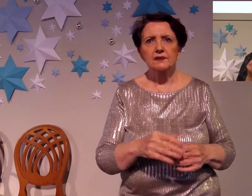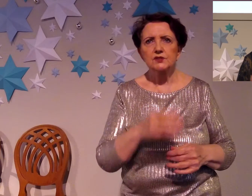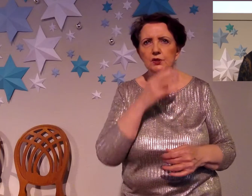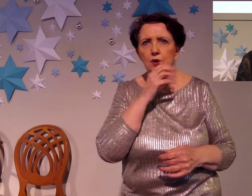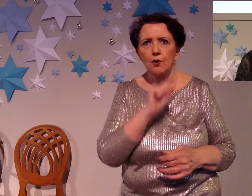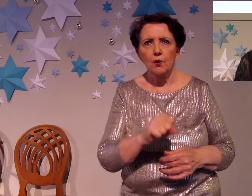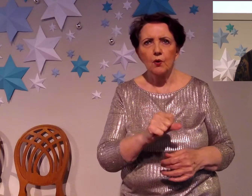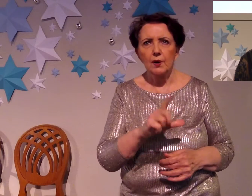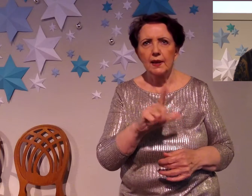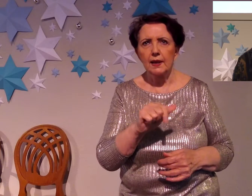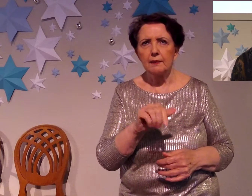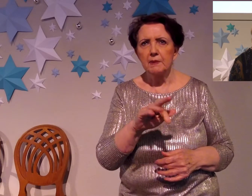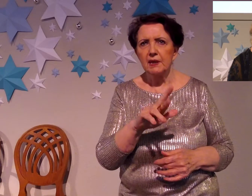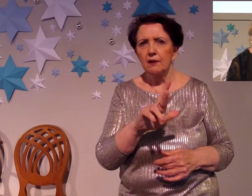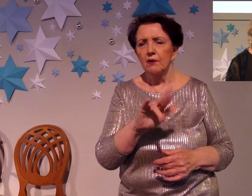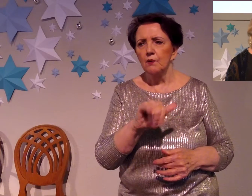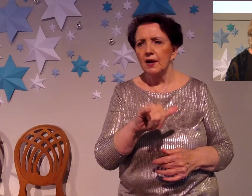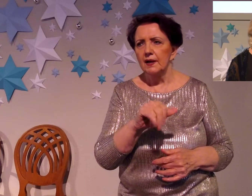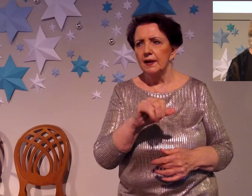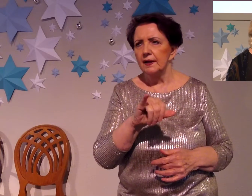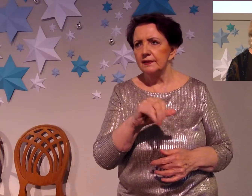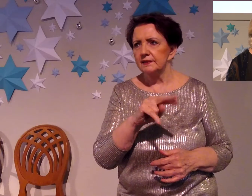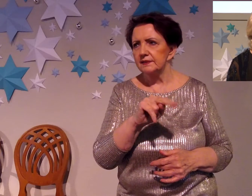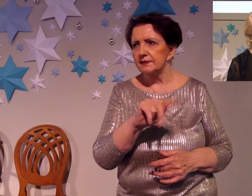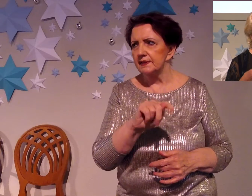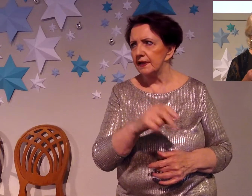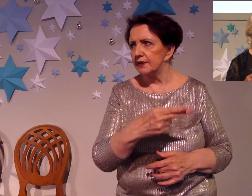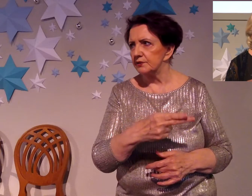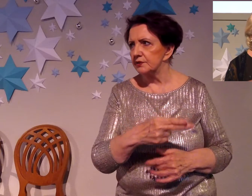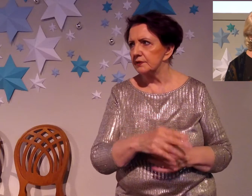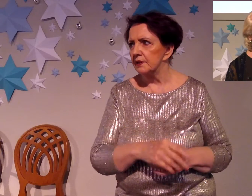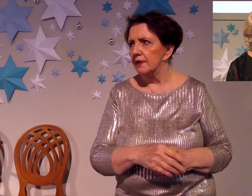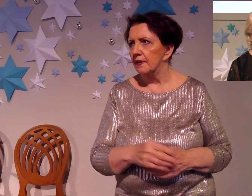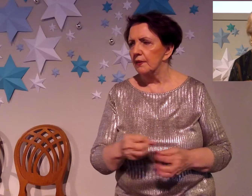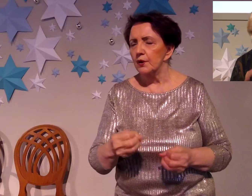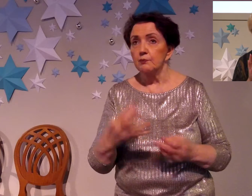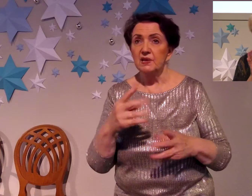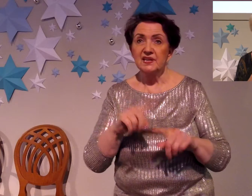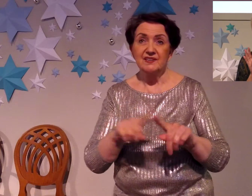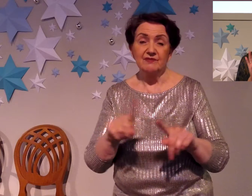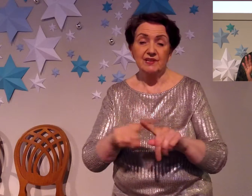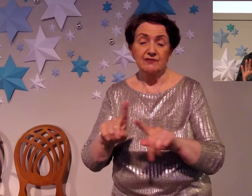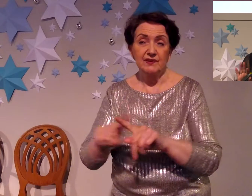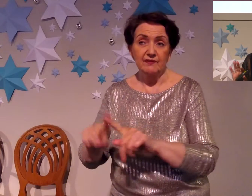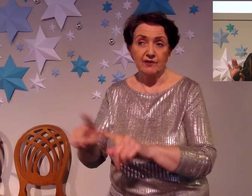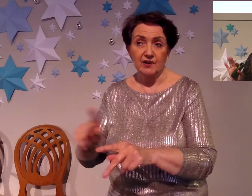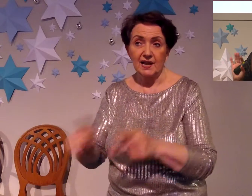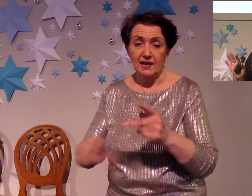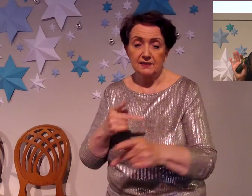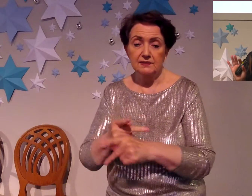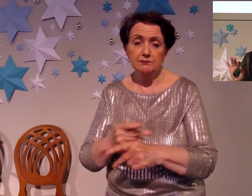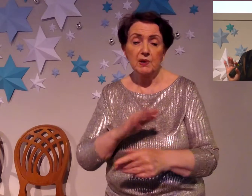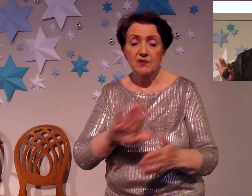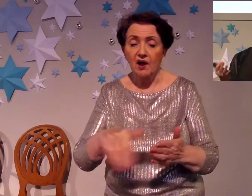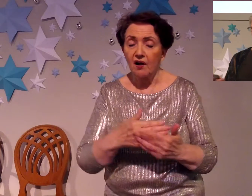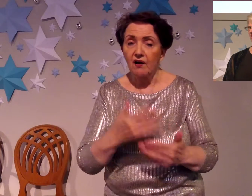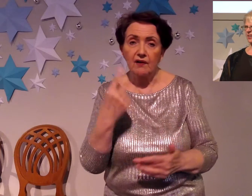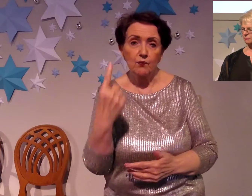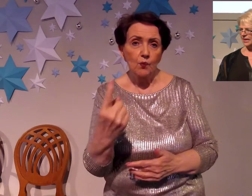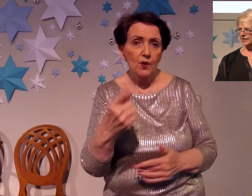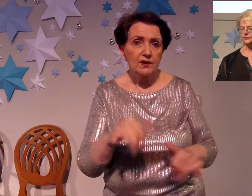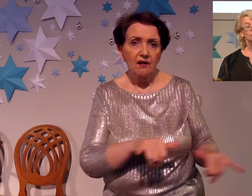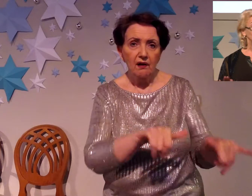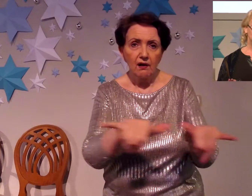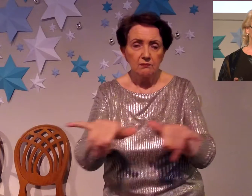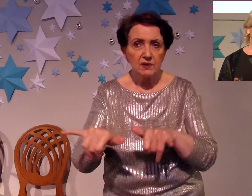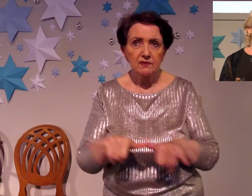labyrinths in the Christian tradition. And there are many versions of labyrinths, but they all have one thing in common. I actually heard somebody ask, well, is it